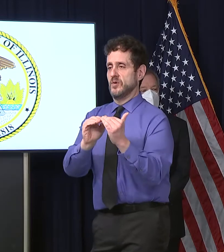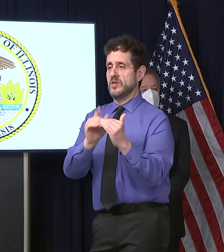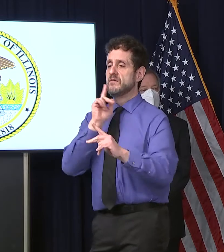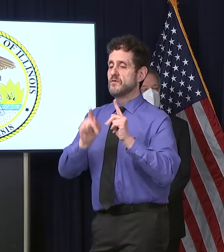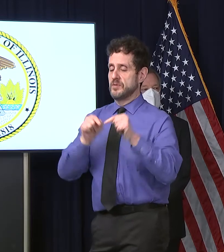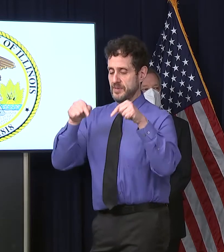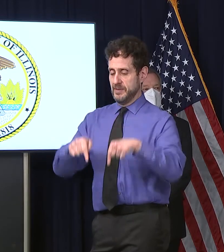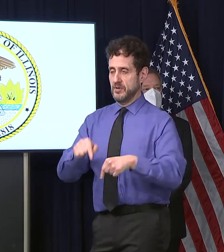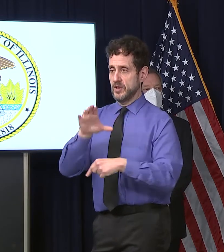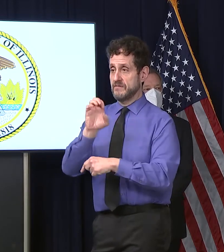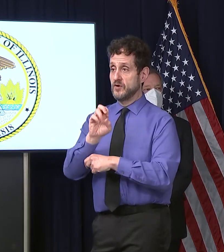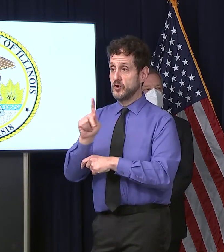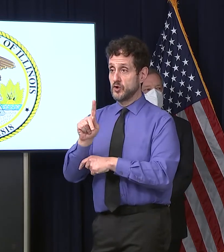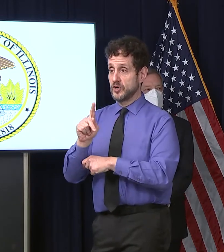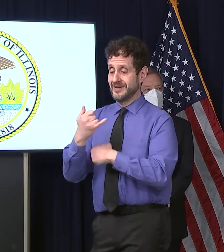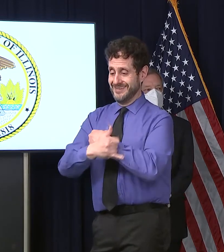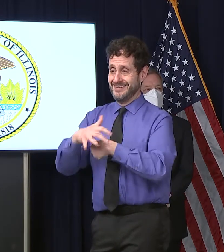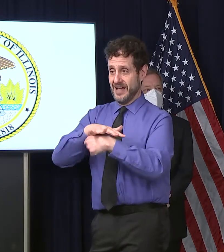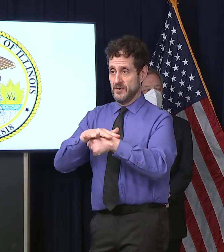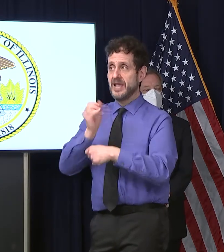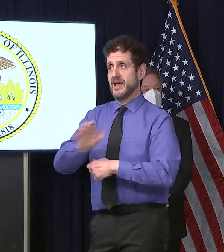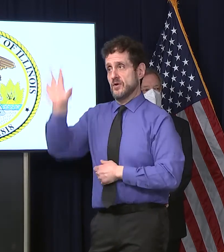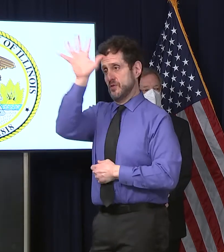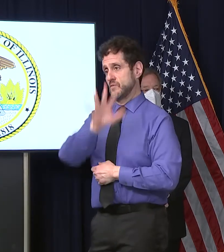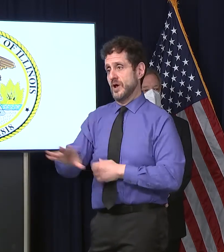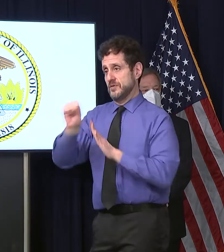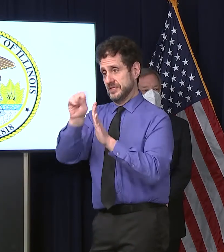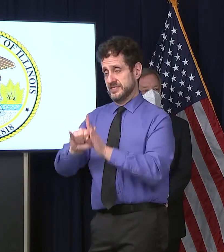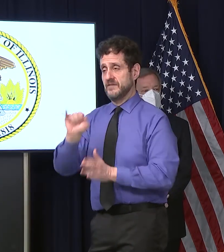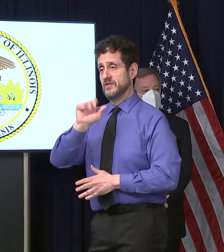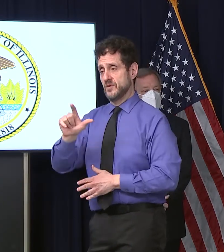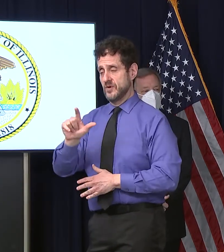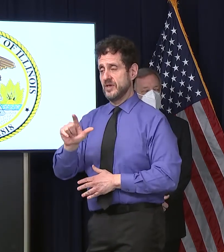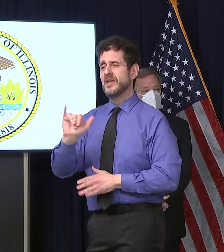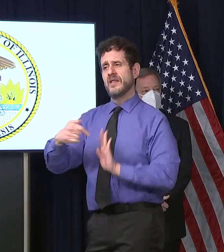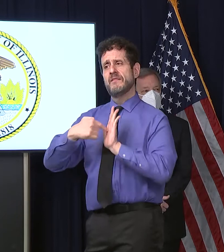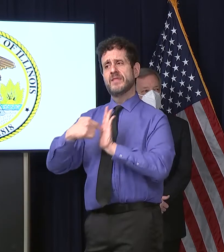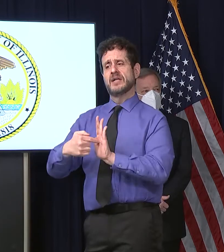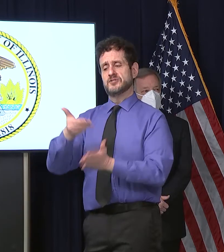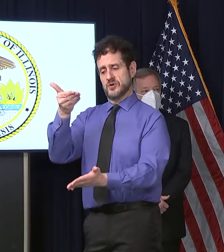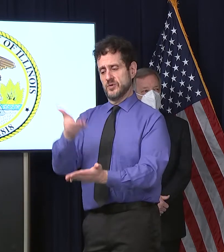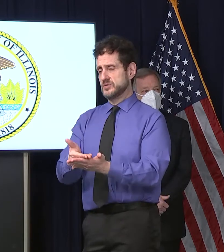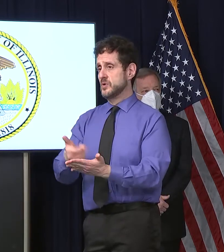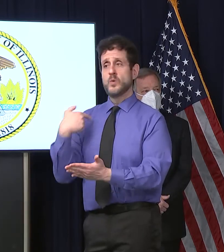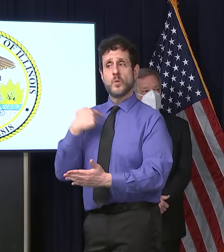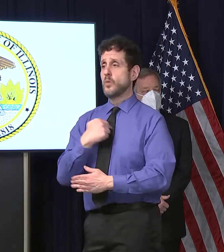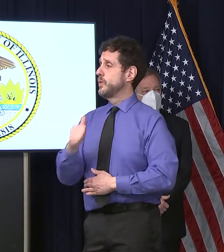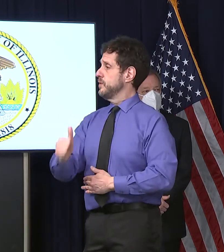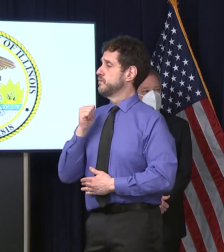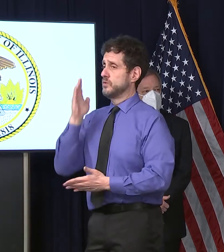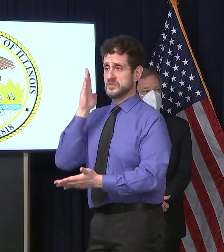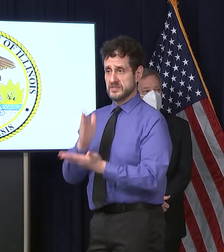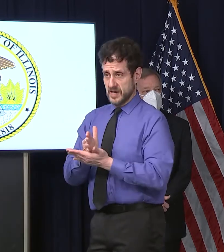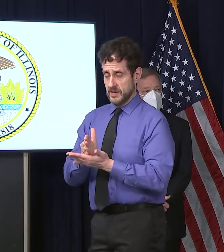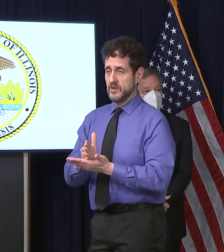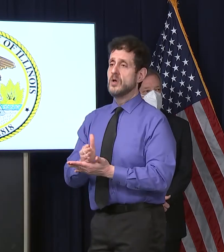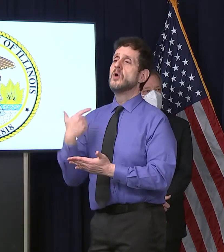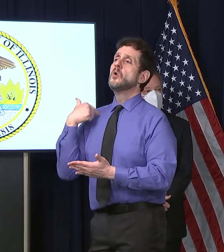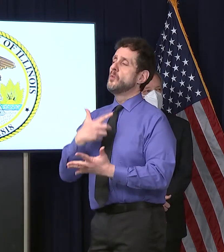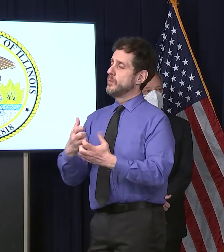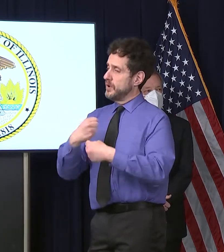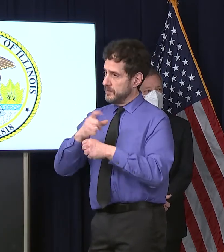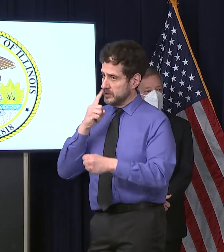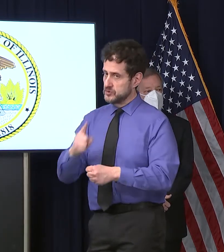Cook County and throughout the state. And this is another example of how we will not stop until we get shots into